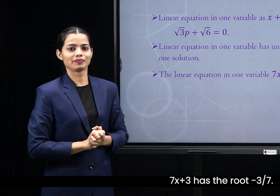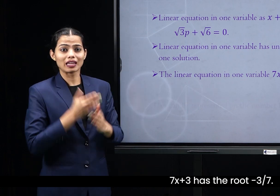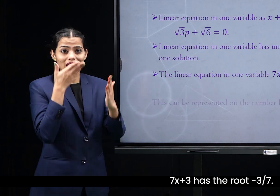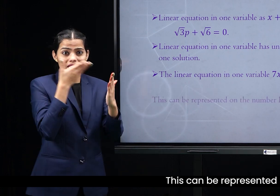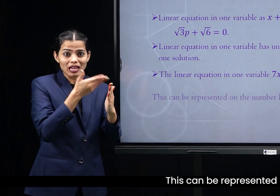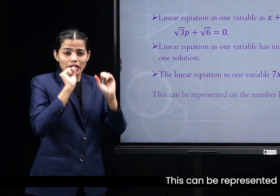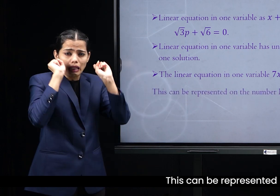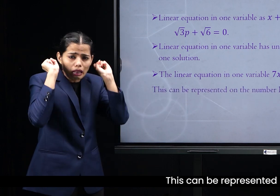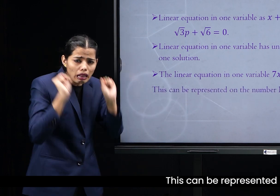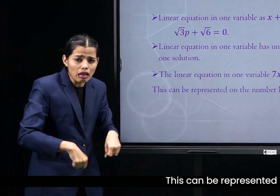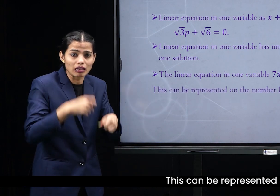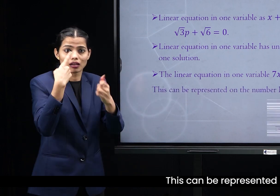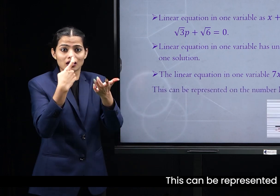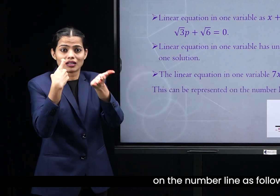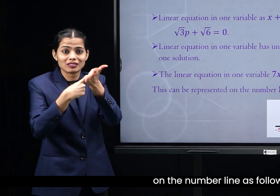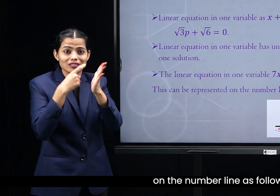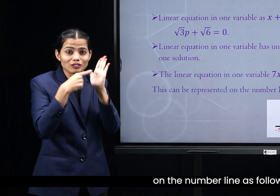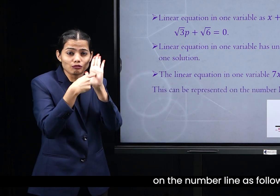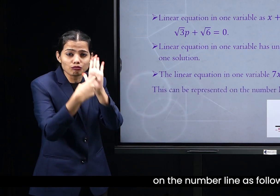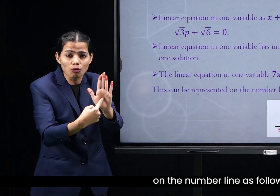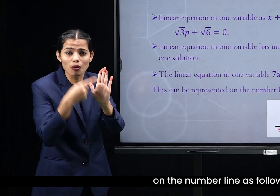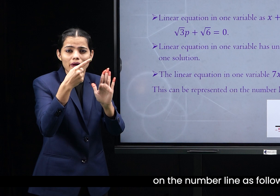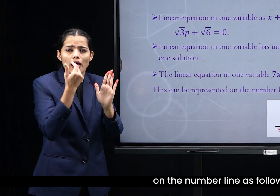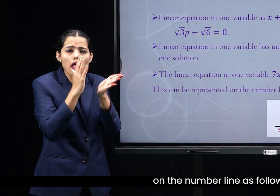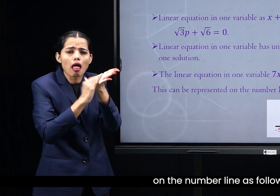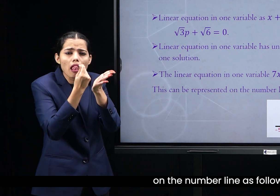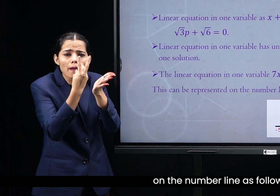This can be represented on the number line as follows.